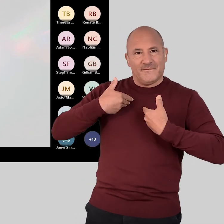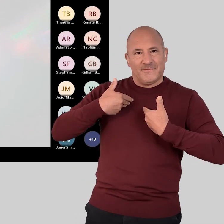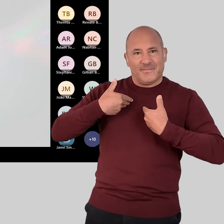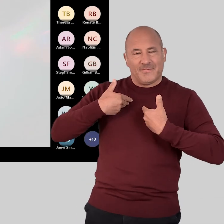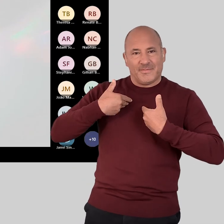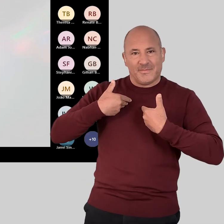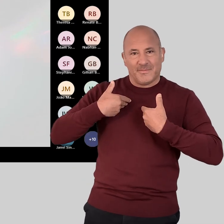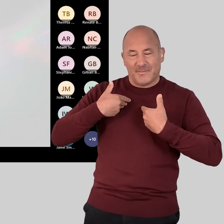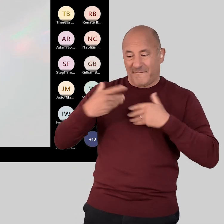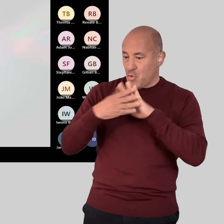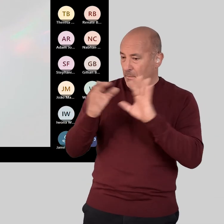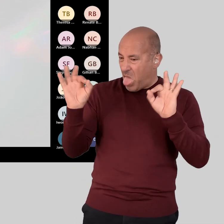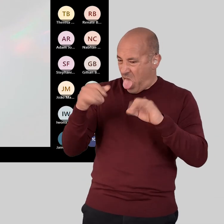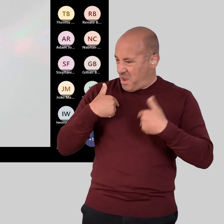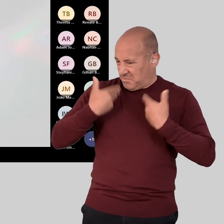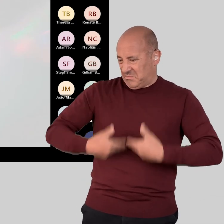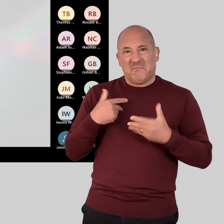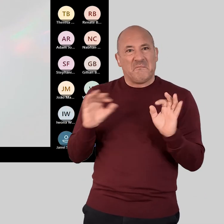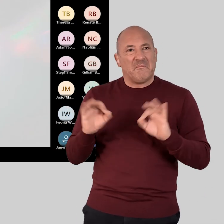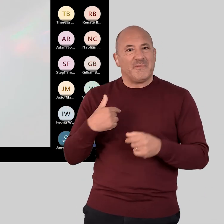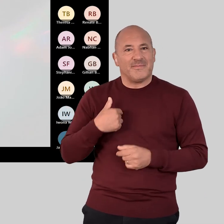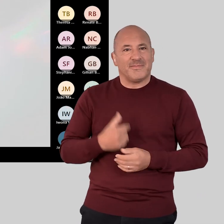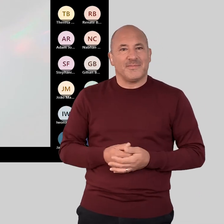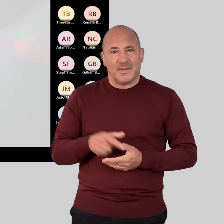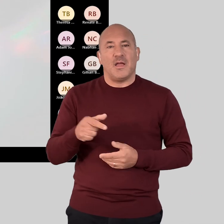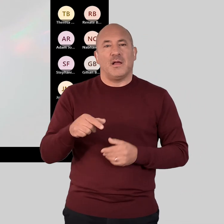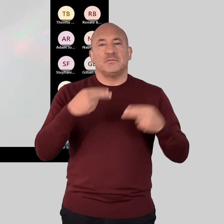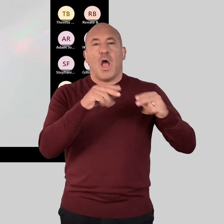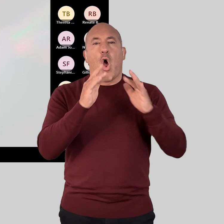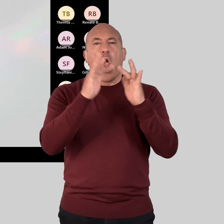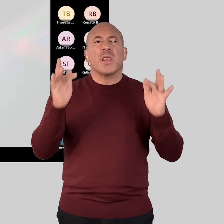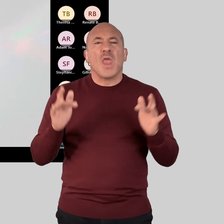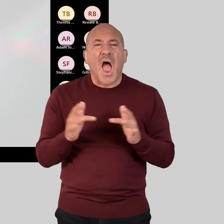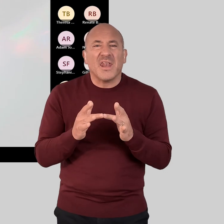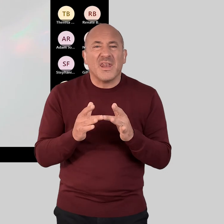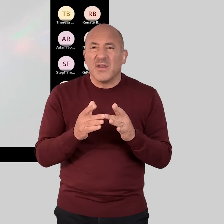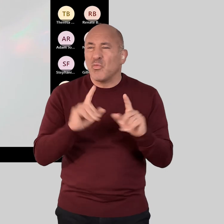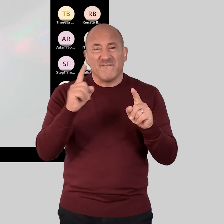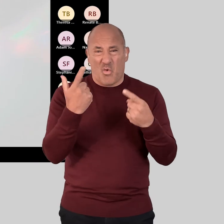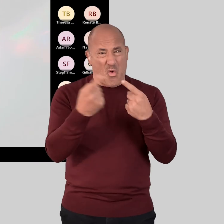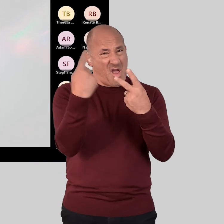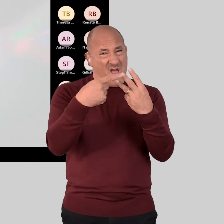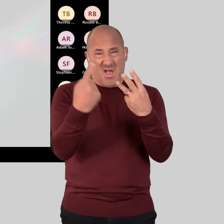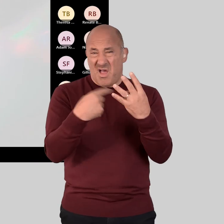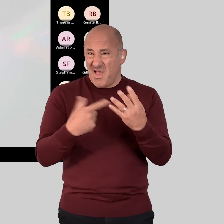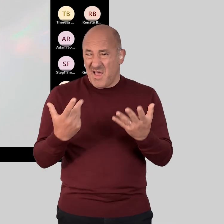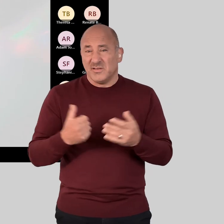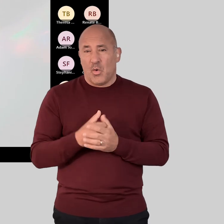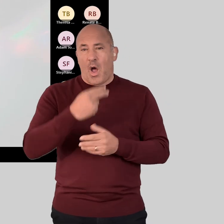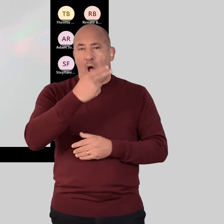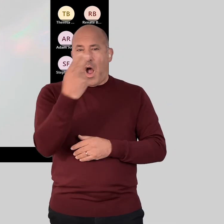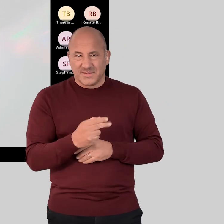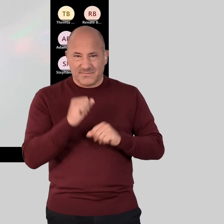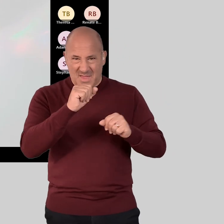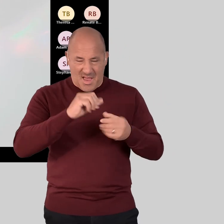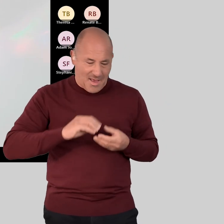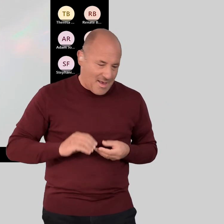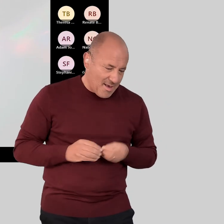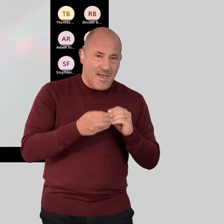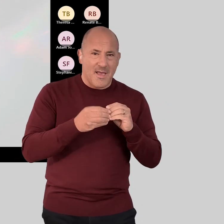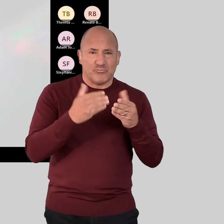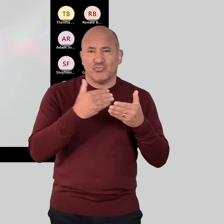So that I am copied, therefore I am. And dance online as having many purposes.